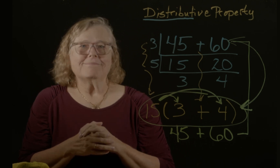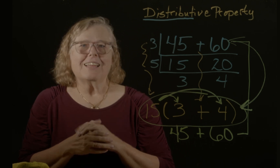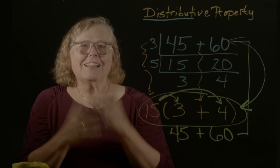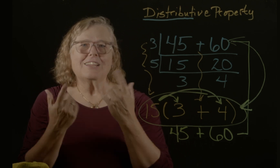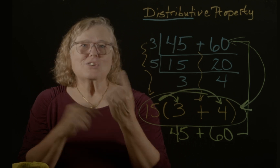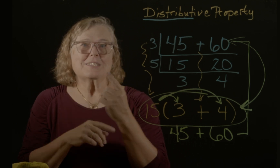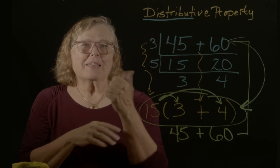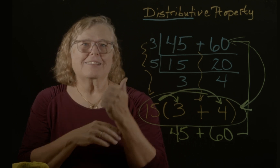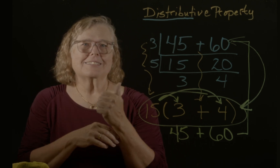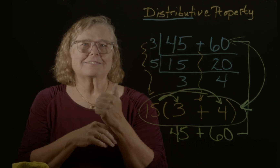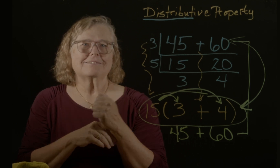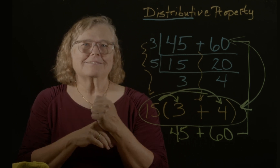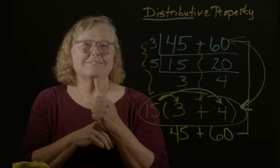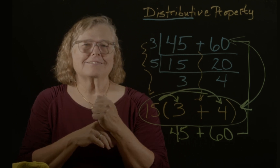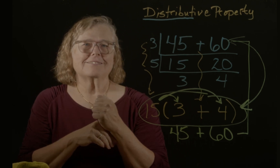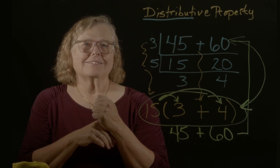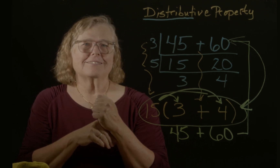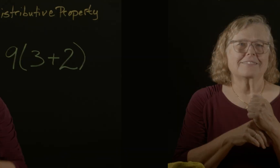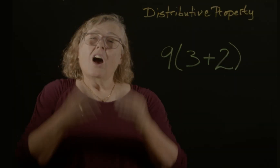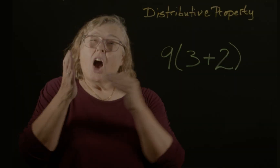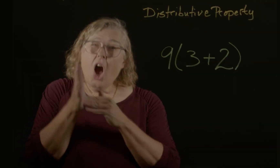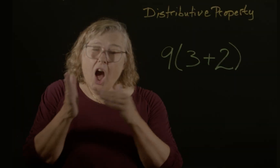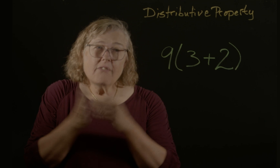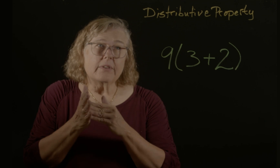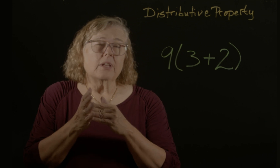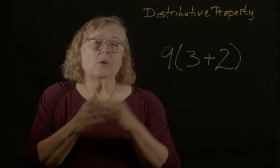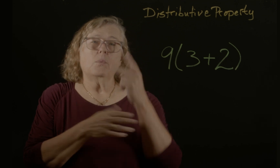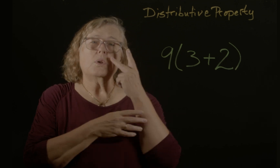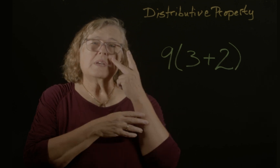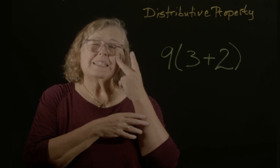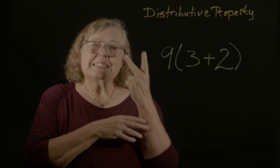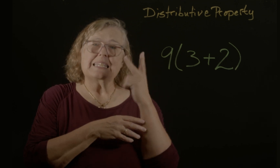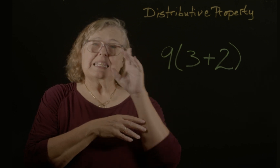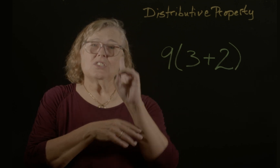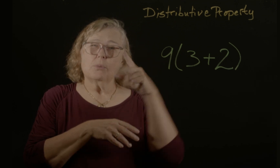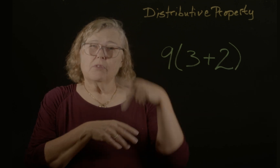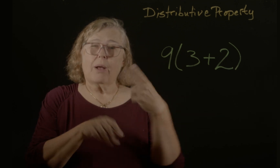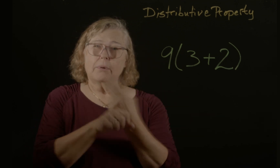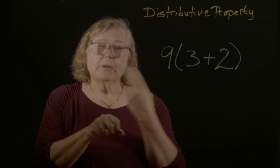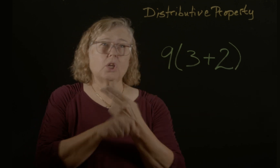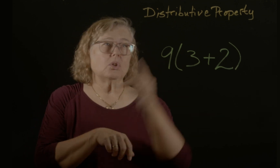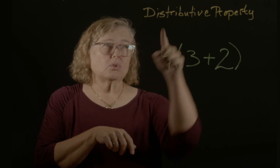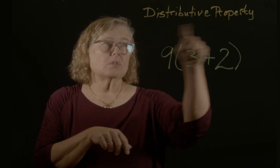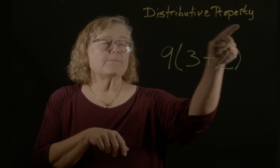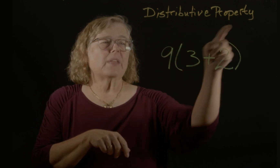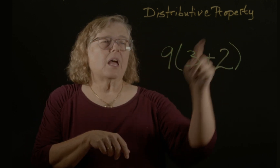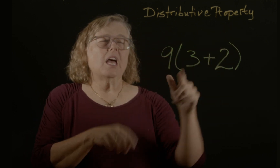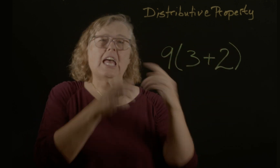later. That's pretty cool. Let's try another one. Often, when we see the distributive property being